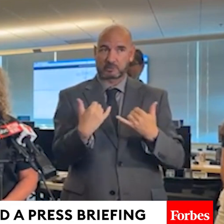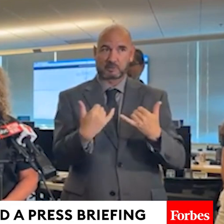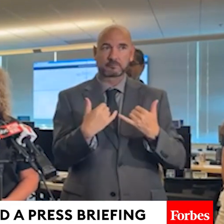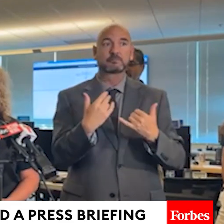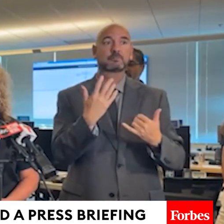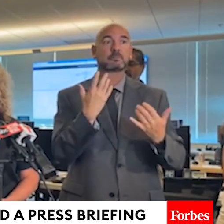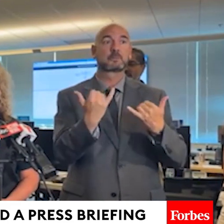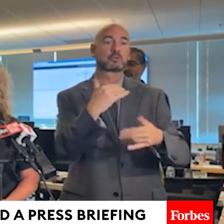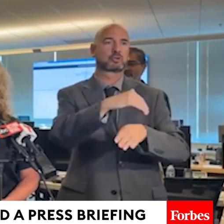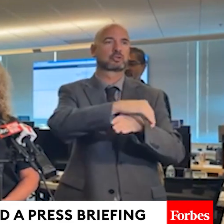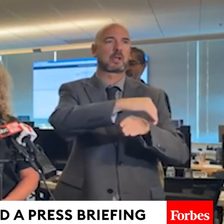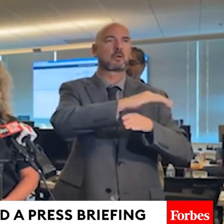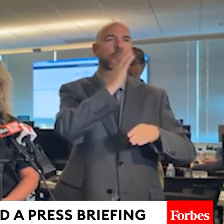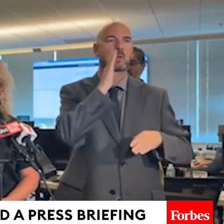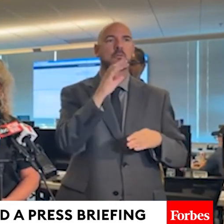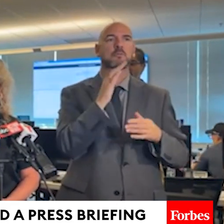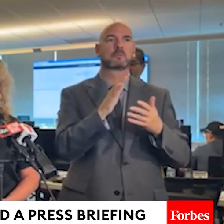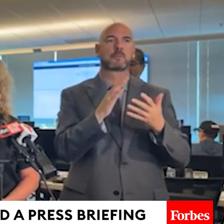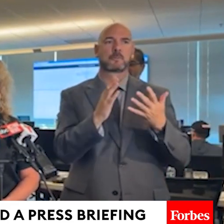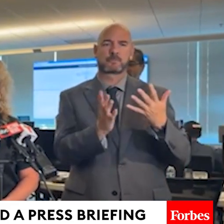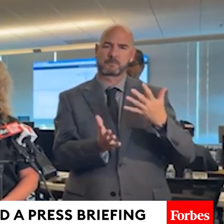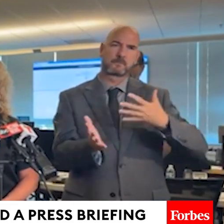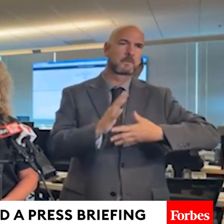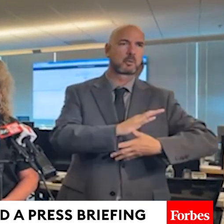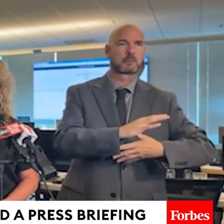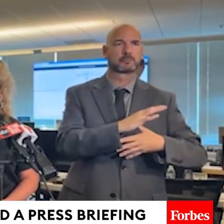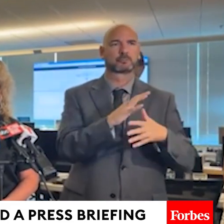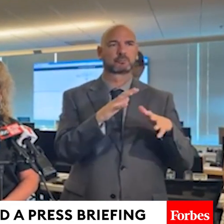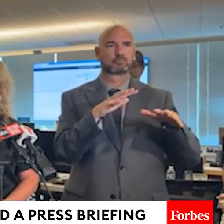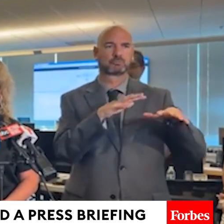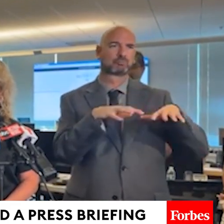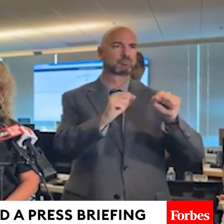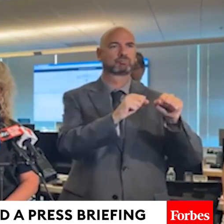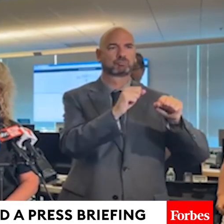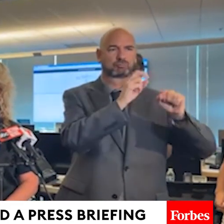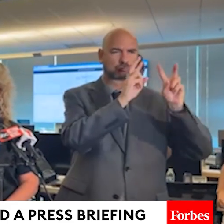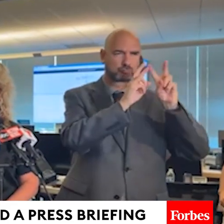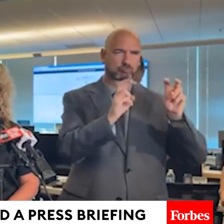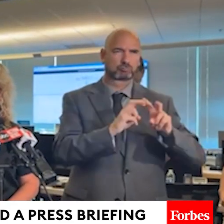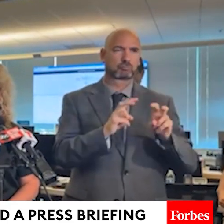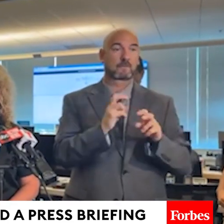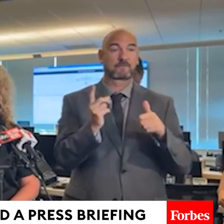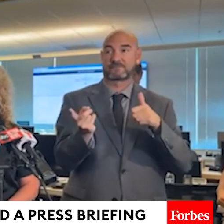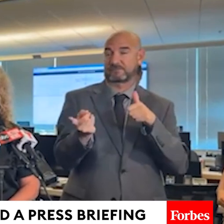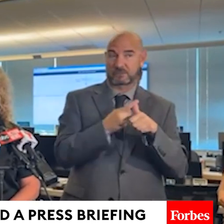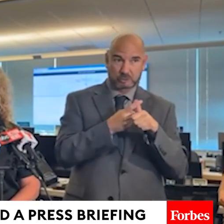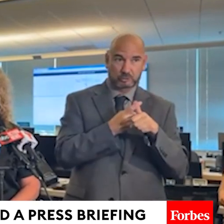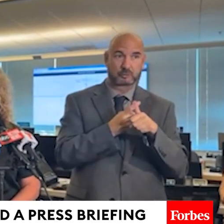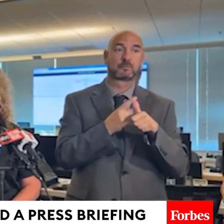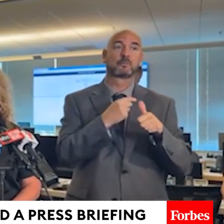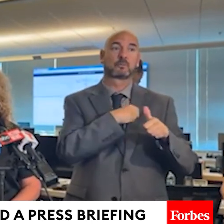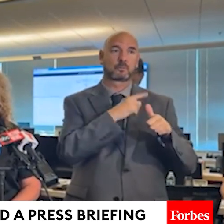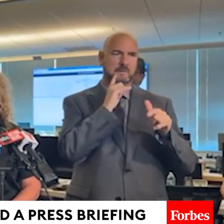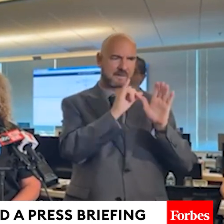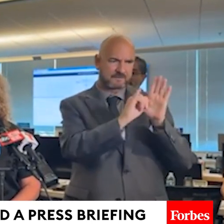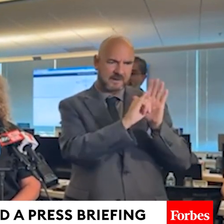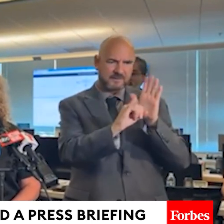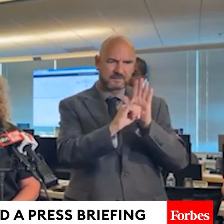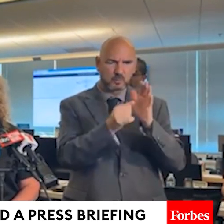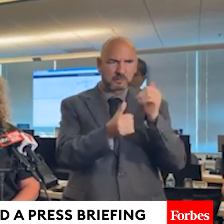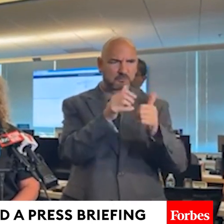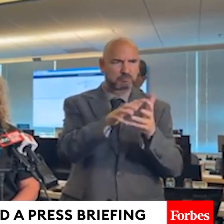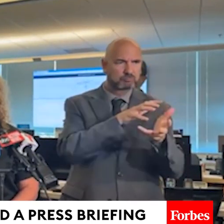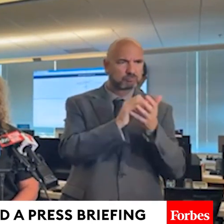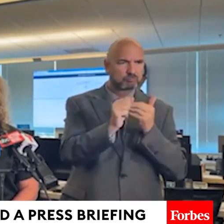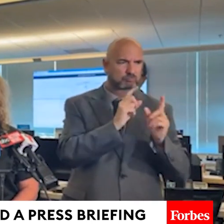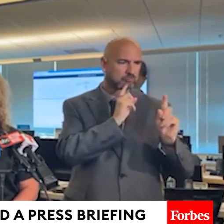as part of the priority restoration, the triage, the damage assessment, the first thing we have to do is identify the damage and the safety